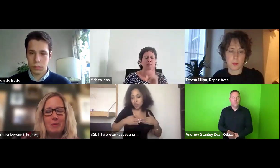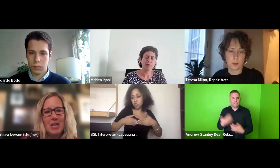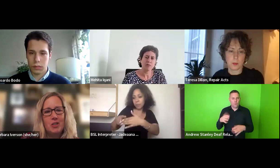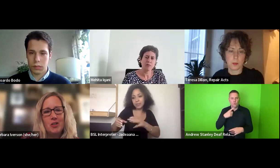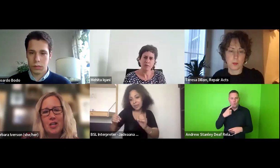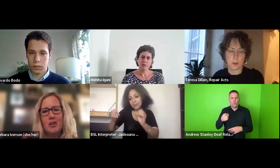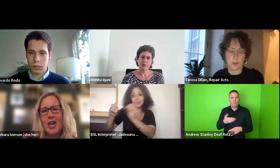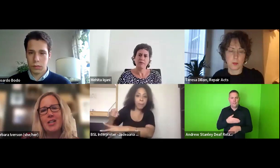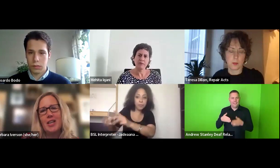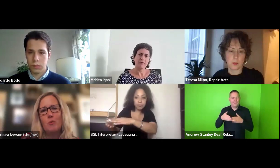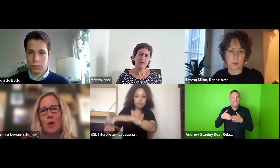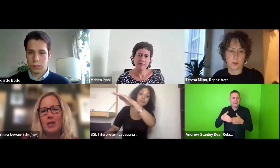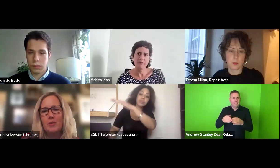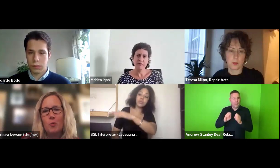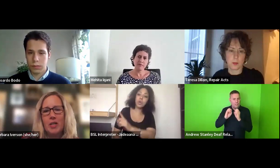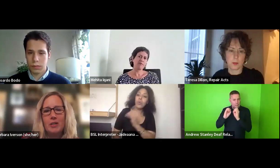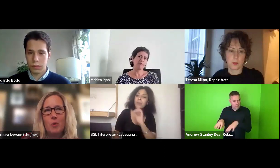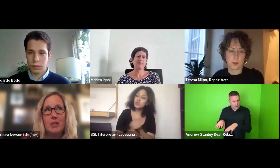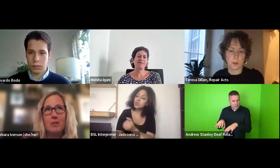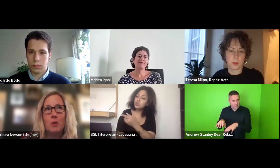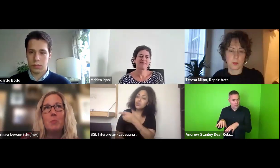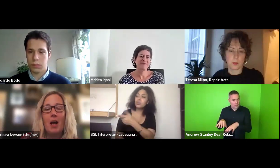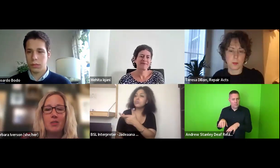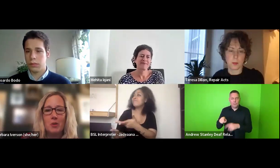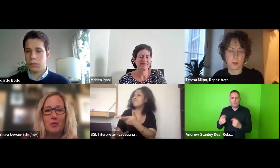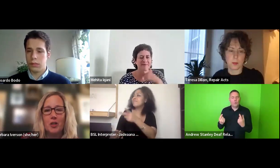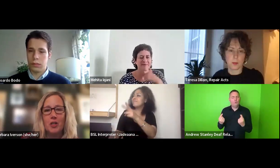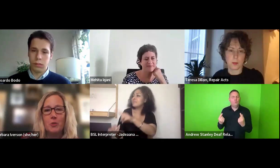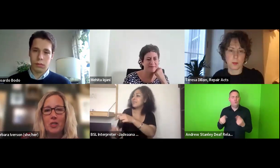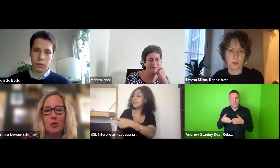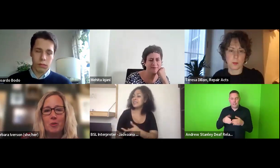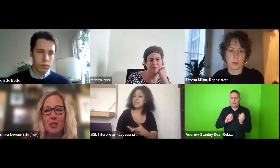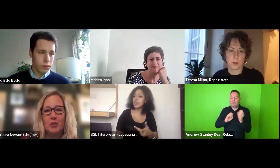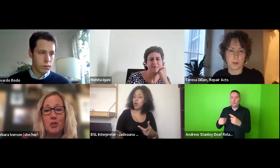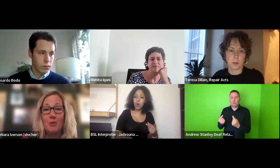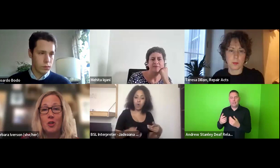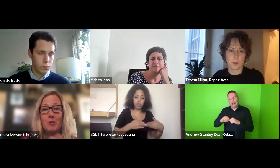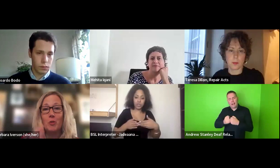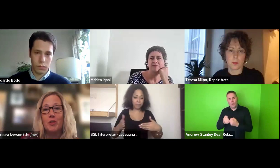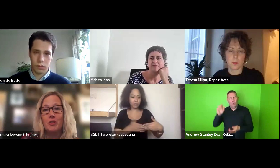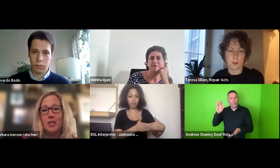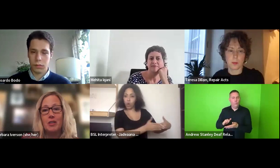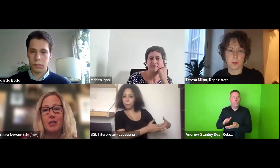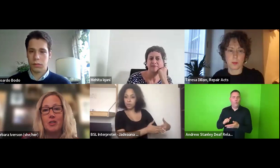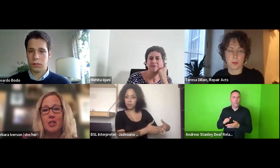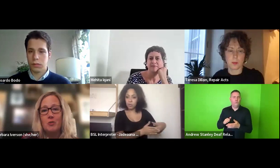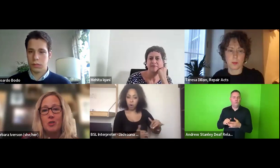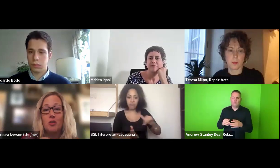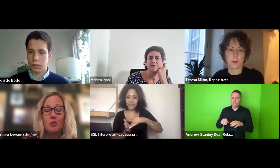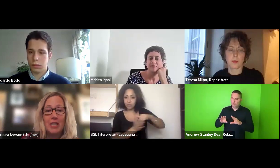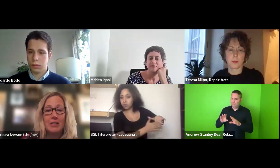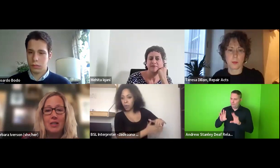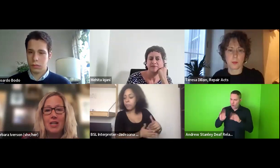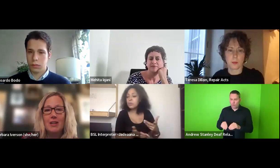barriers. I mean, Mihita, you're nodding your head. Like, what's possible for countries in the global south to do if the global north is going to continue